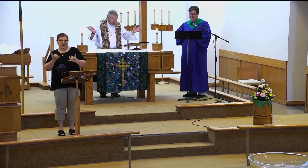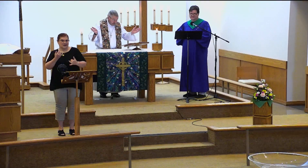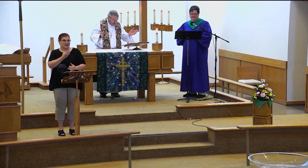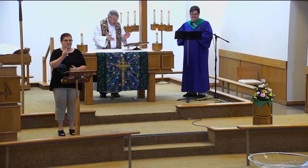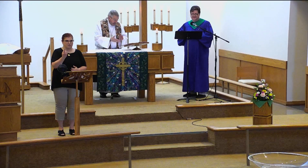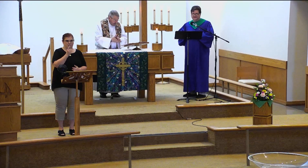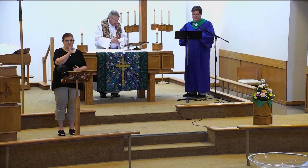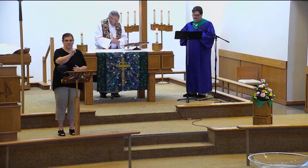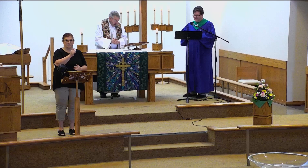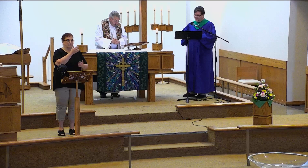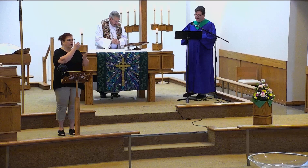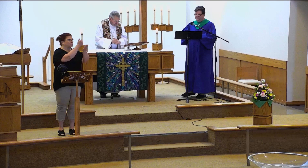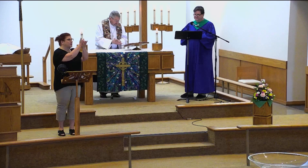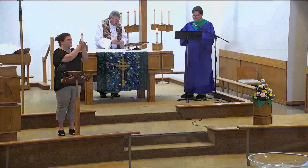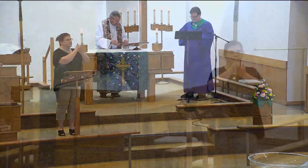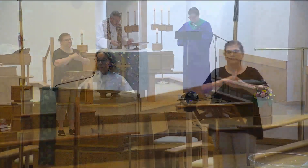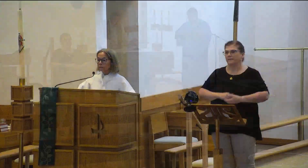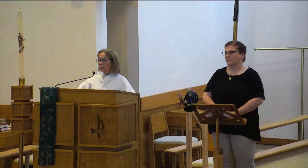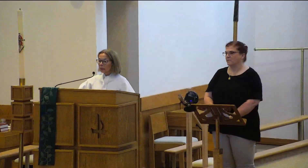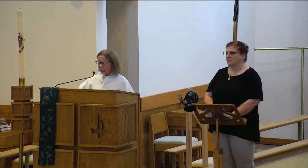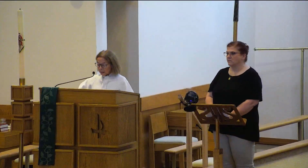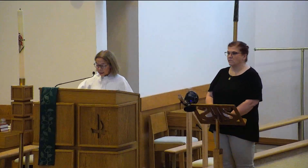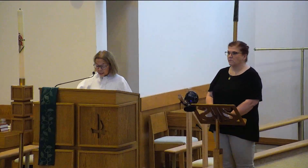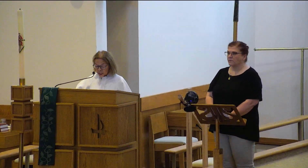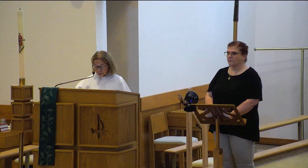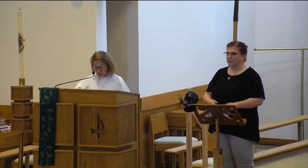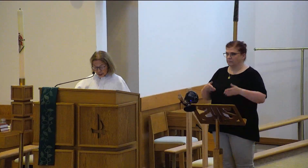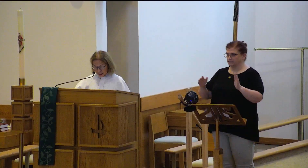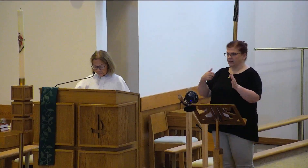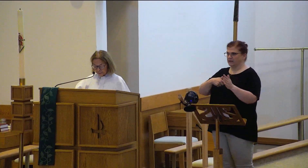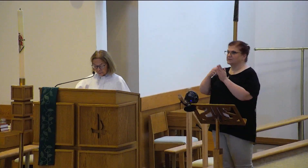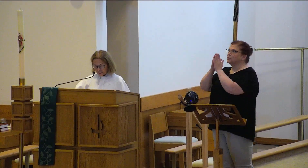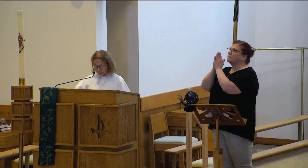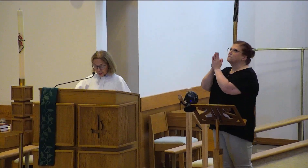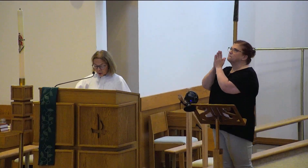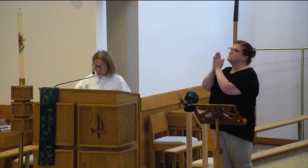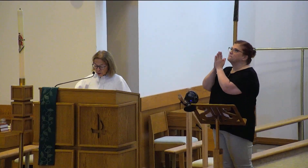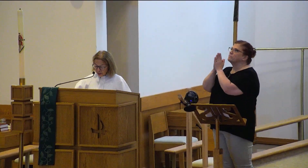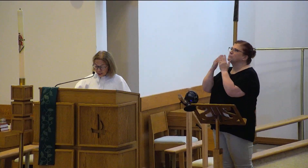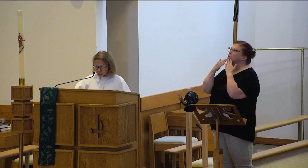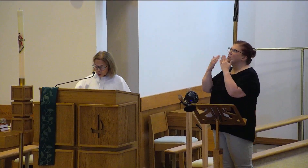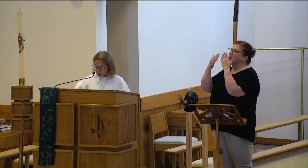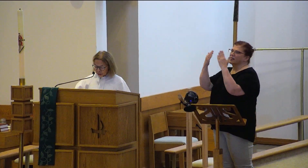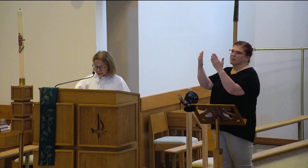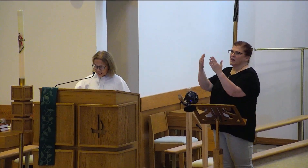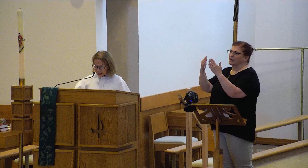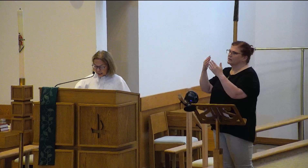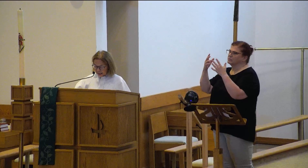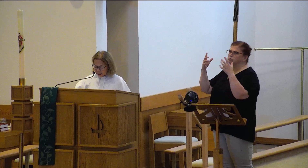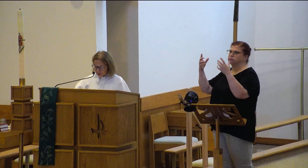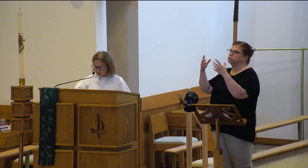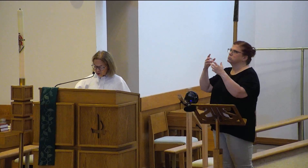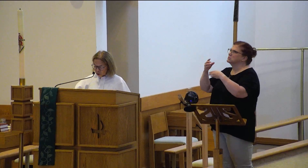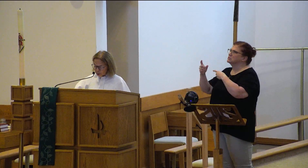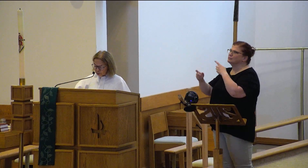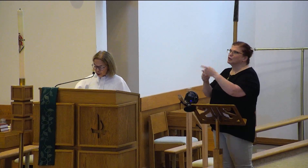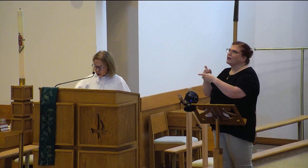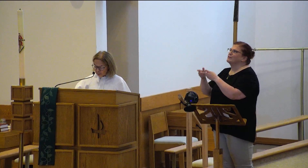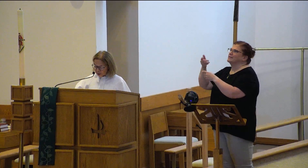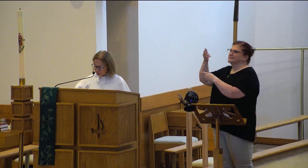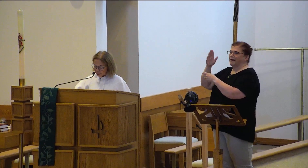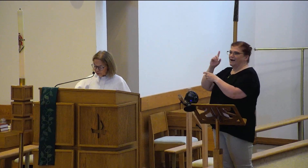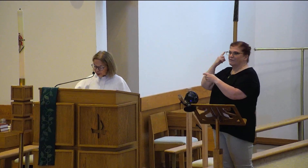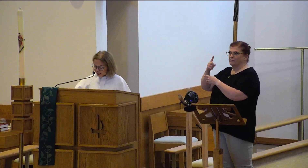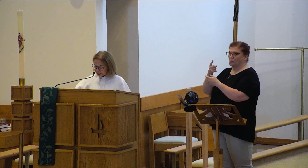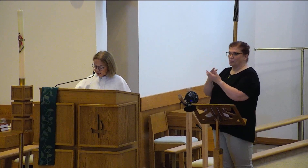forever. Amen. Let us pray. We thank you, generous God, for the